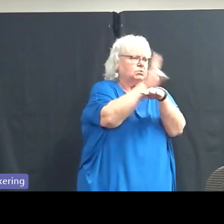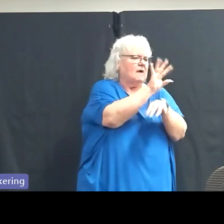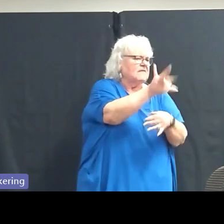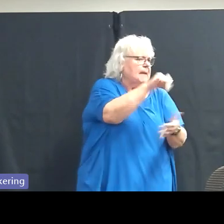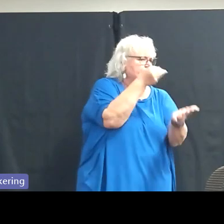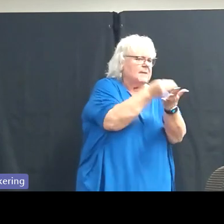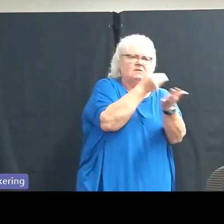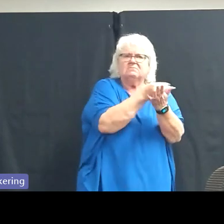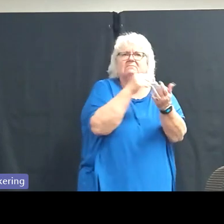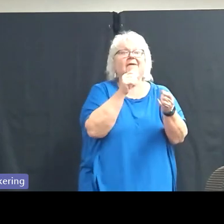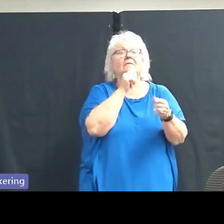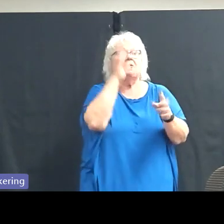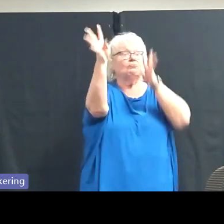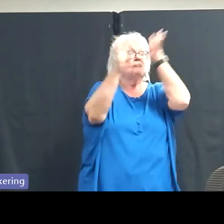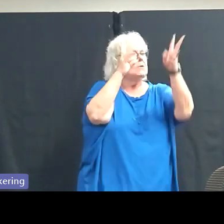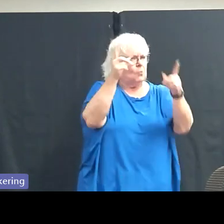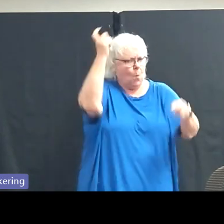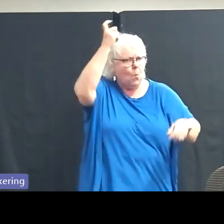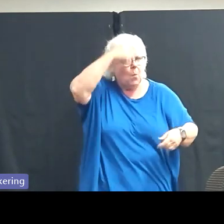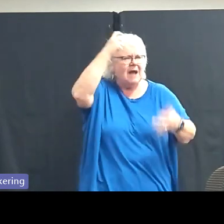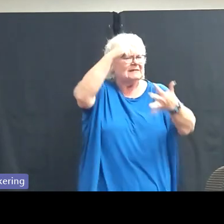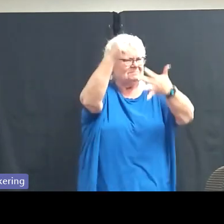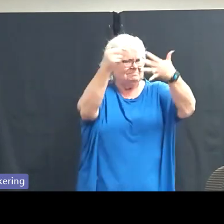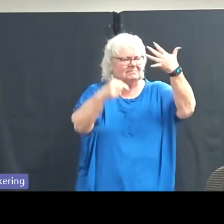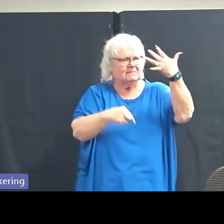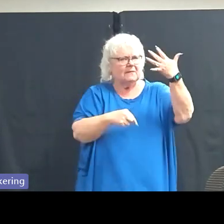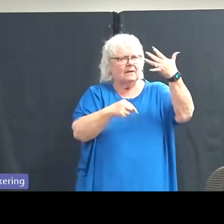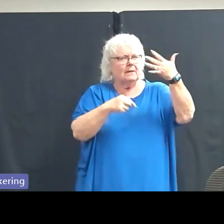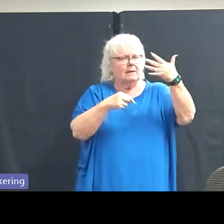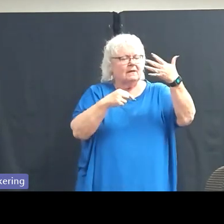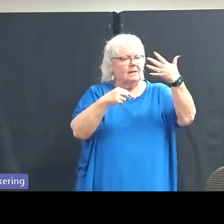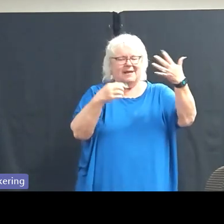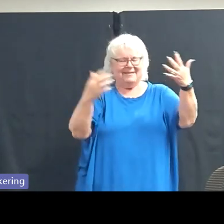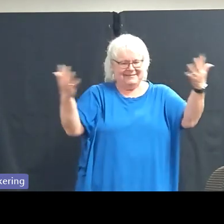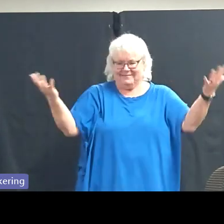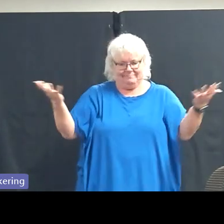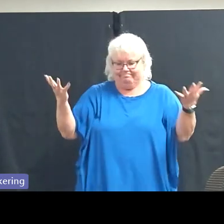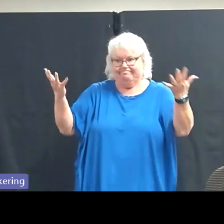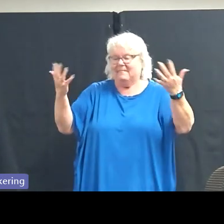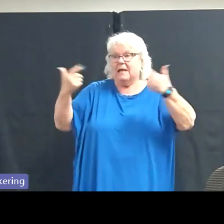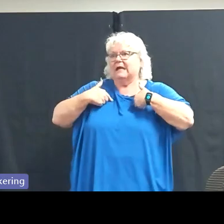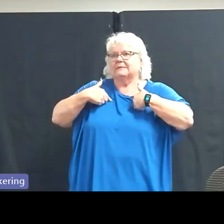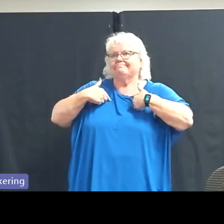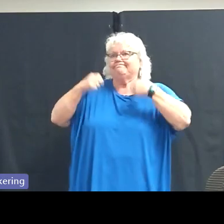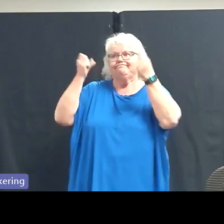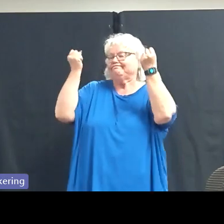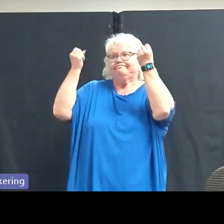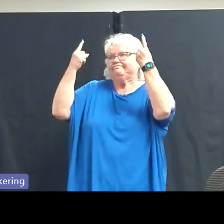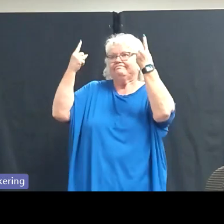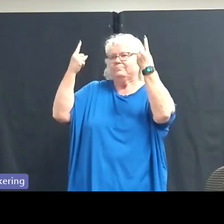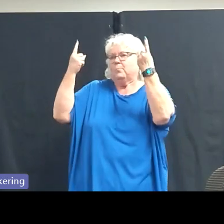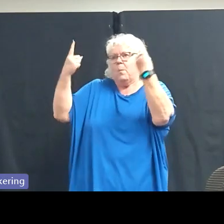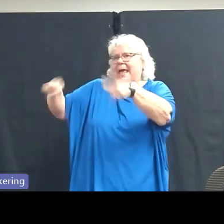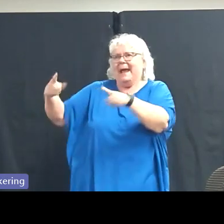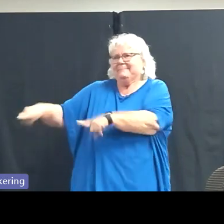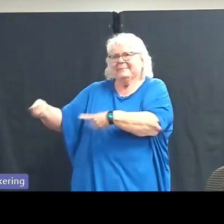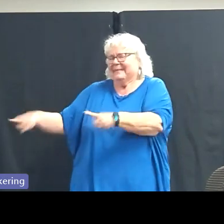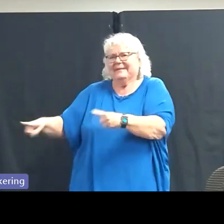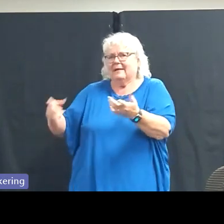hope that you are showing the state that, just like the previous comments that were made about the Ways and Means Committee and about